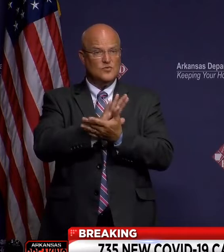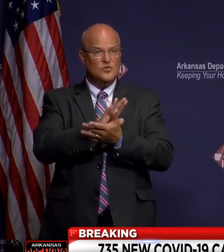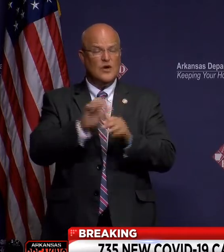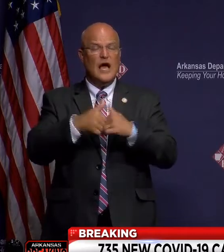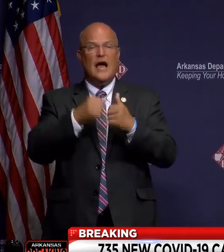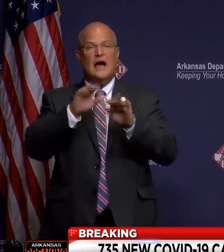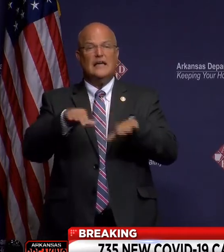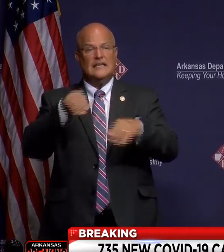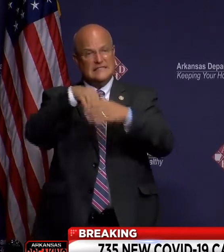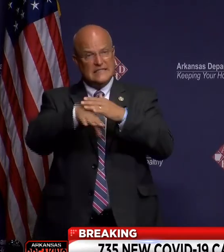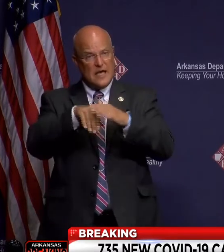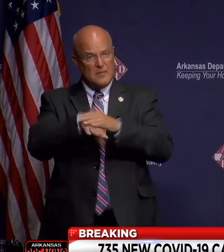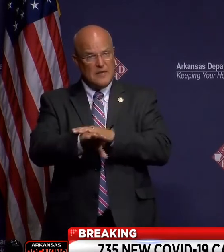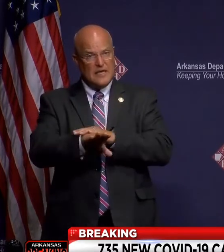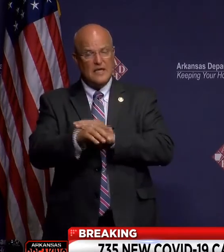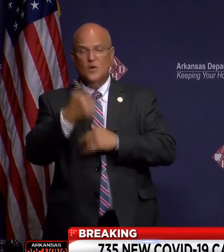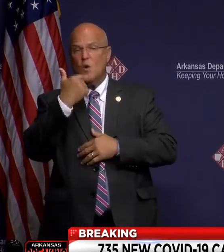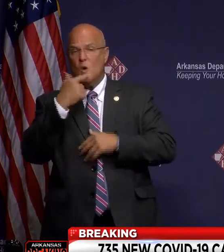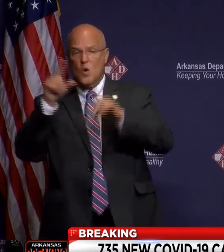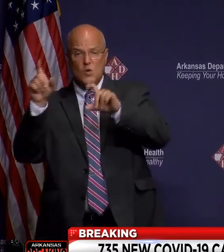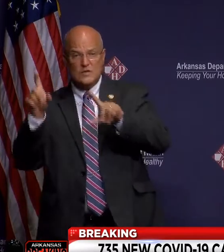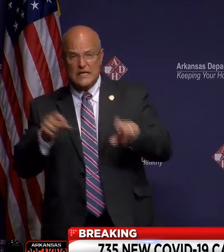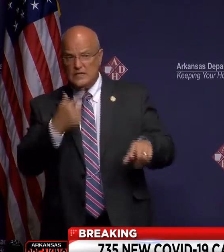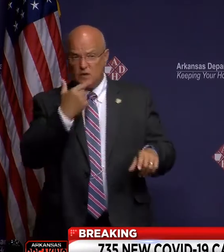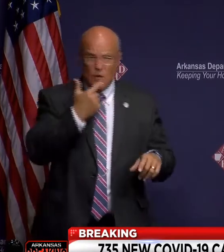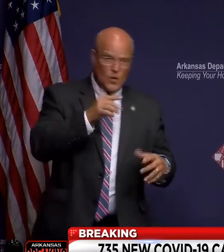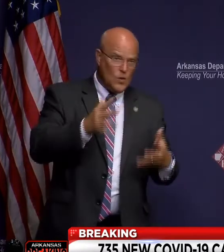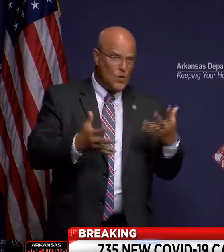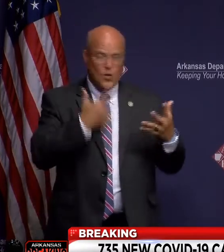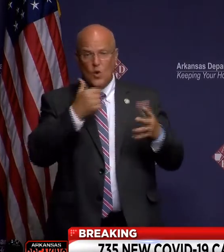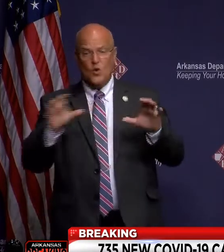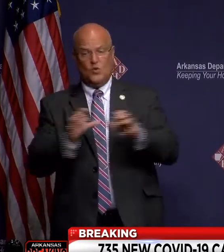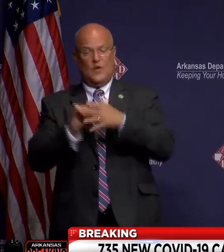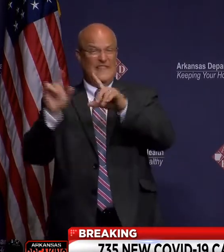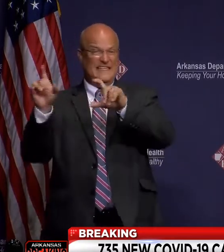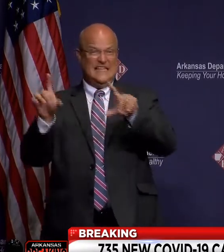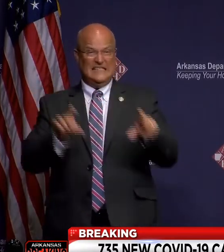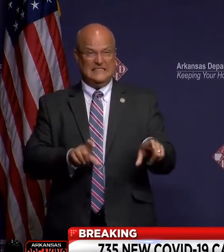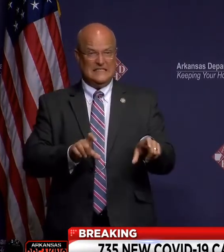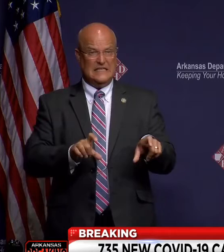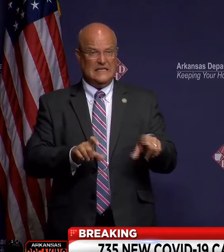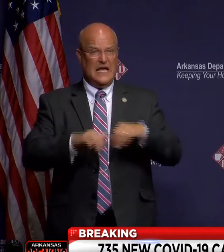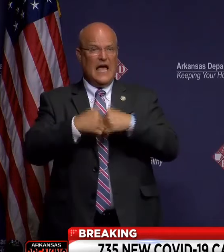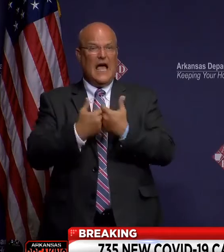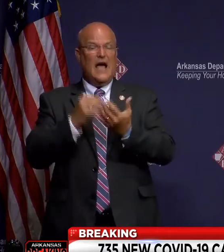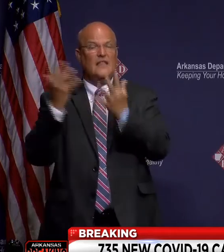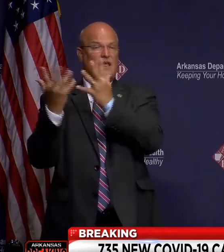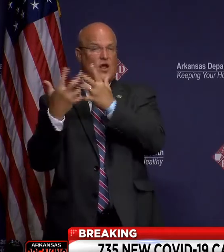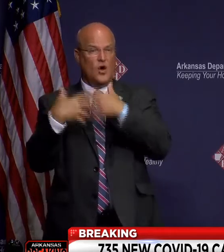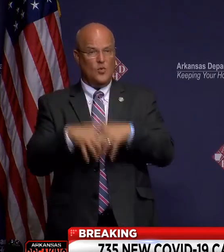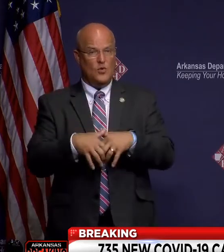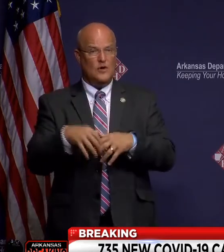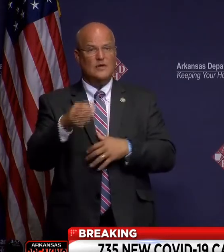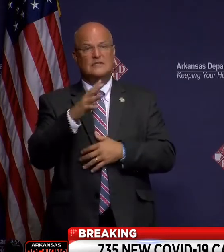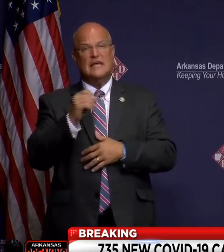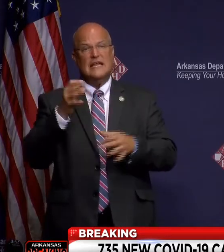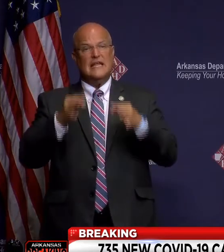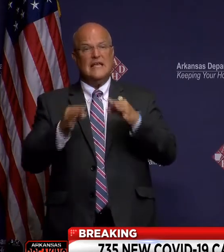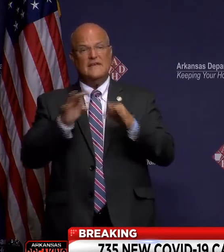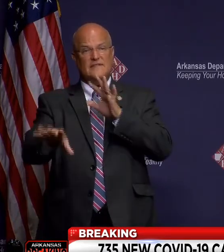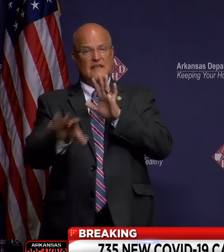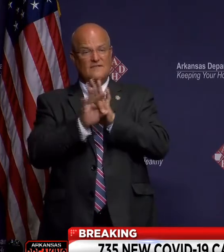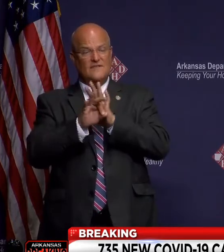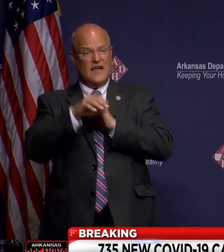how kids come in, who's testing who's doing the testing, how that works, and if they